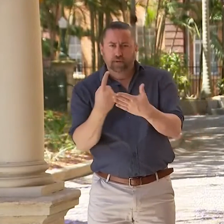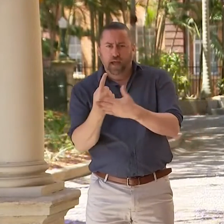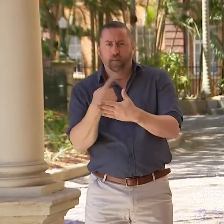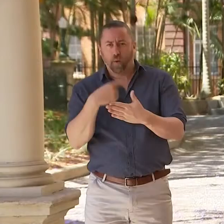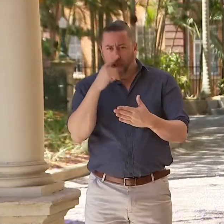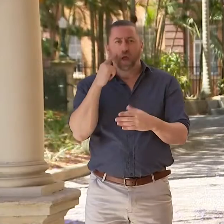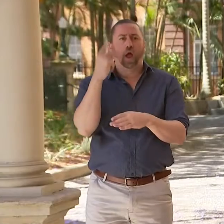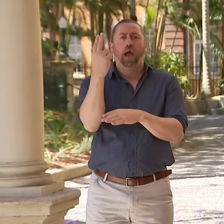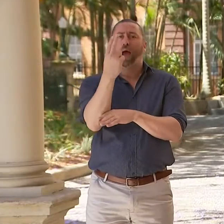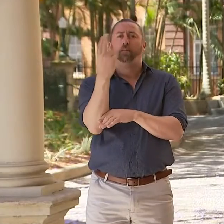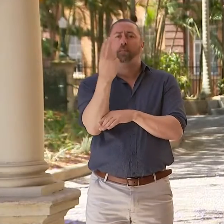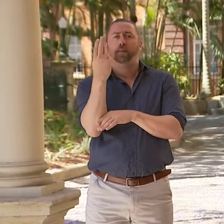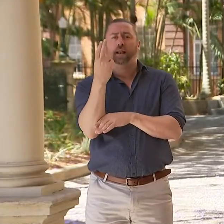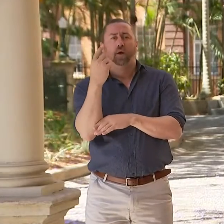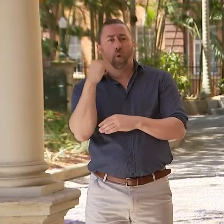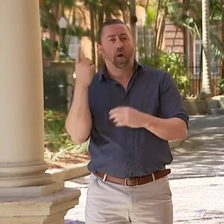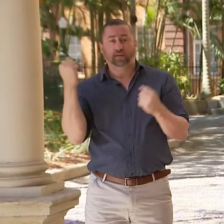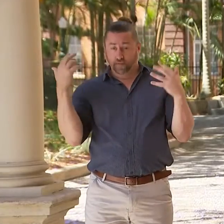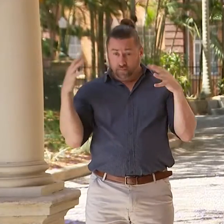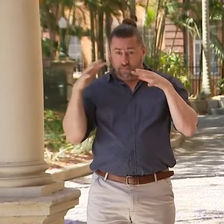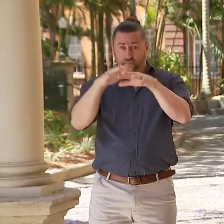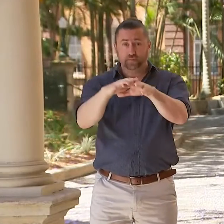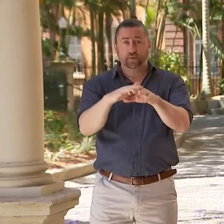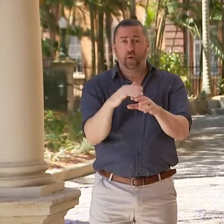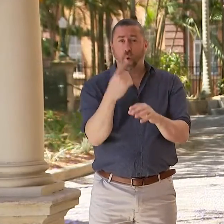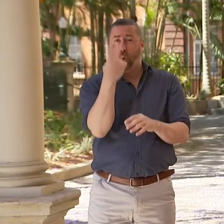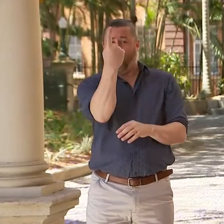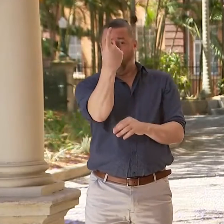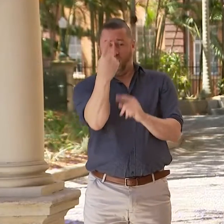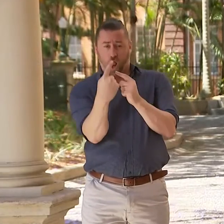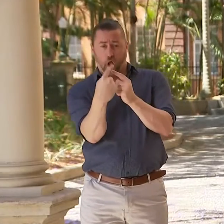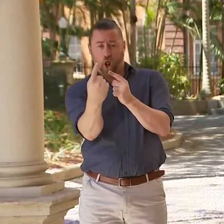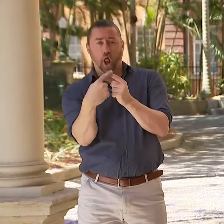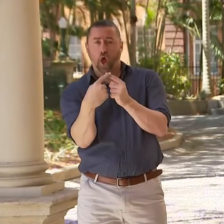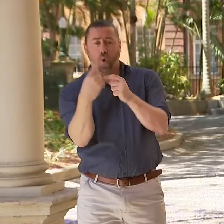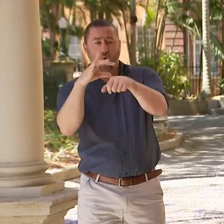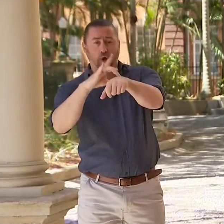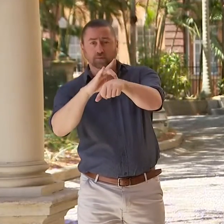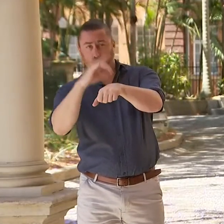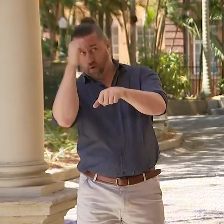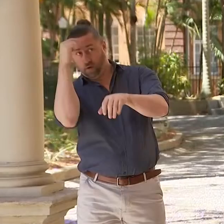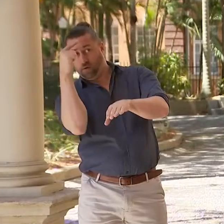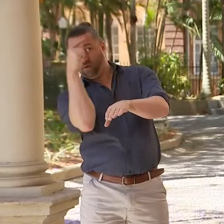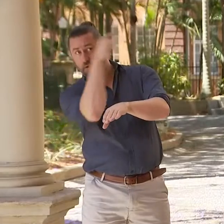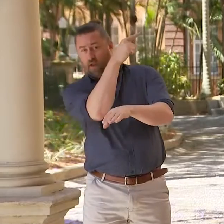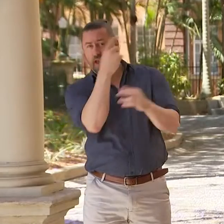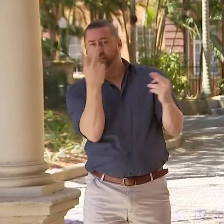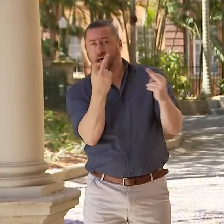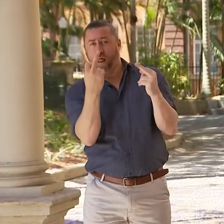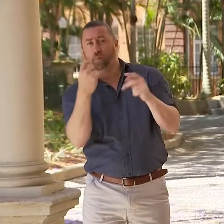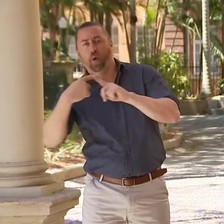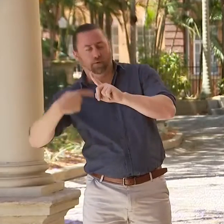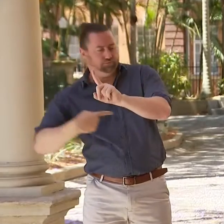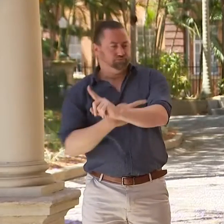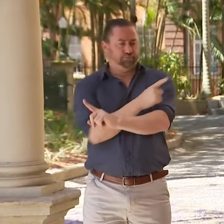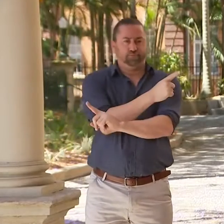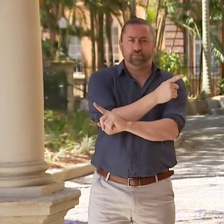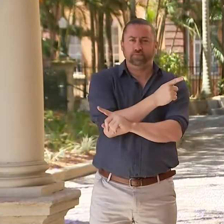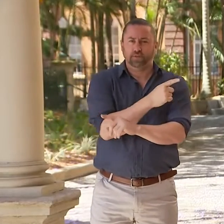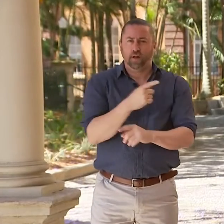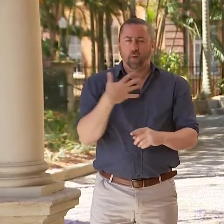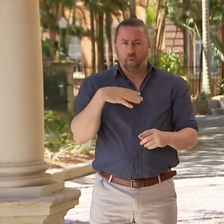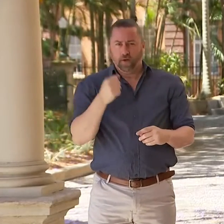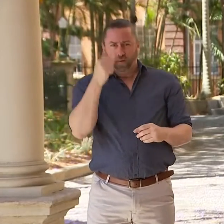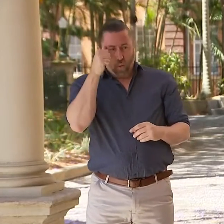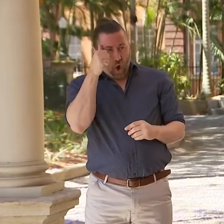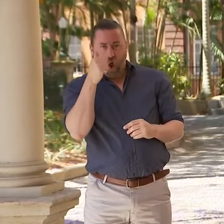why ambulances don't always necessarily go to their closest hospital. Sometimes they're diverted to other hospitals because we have